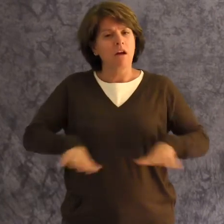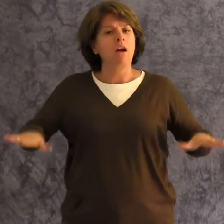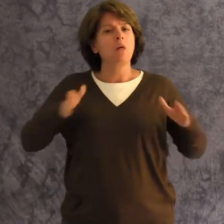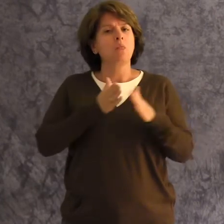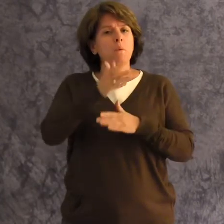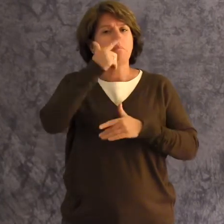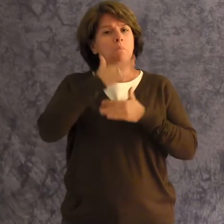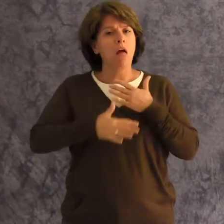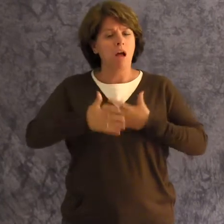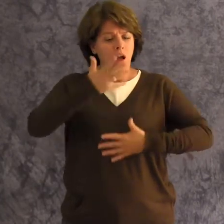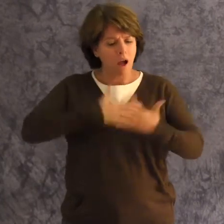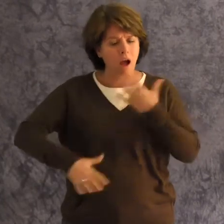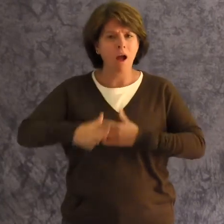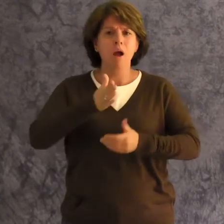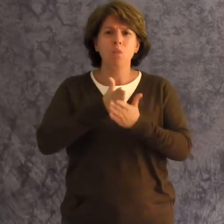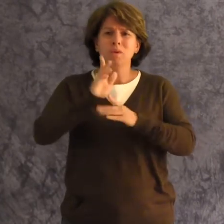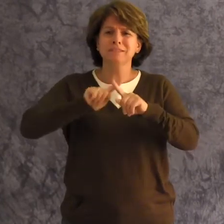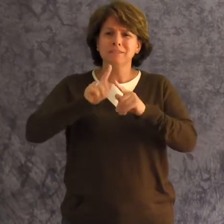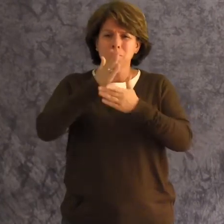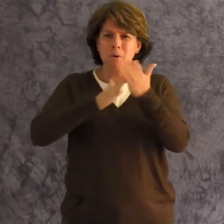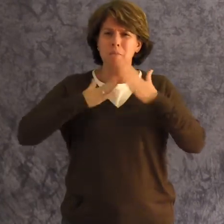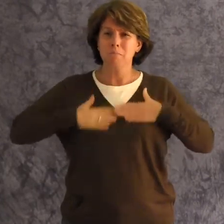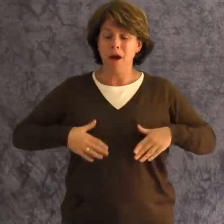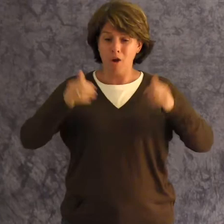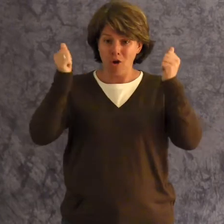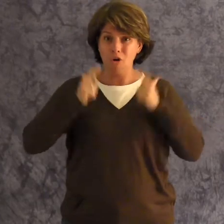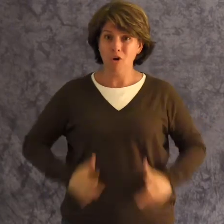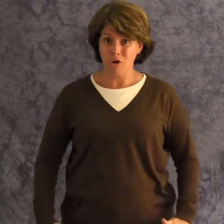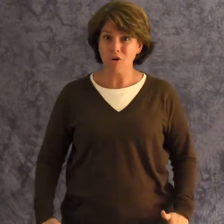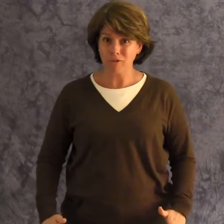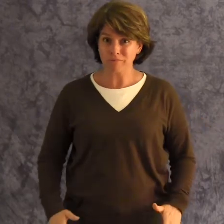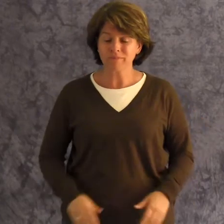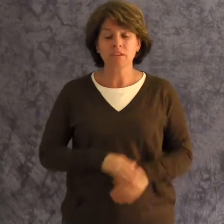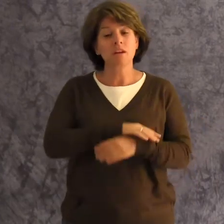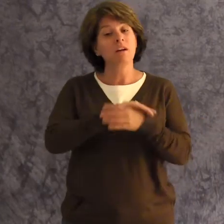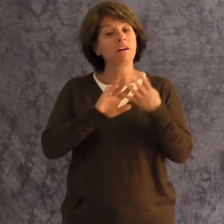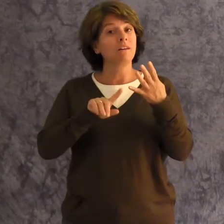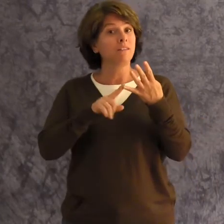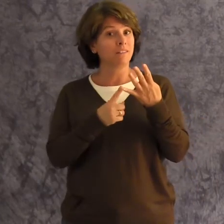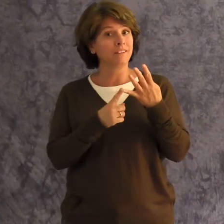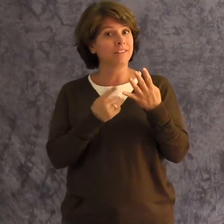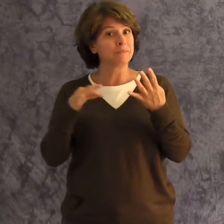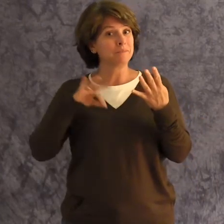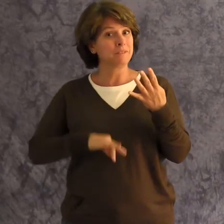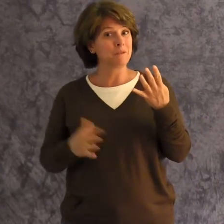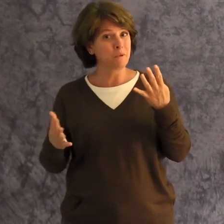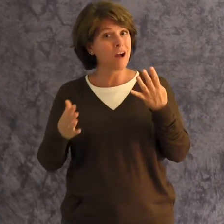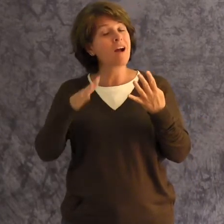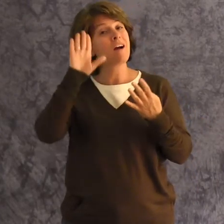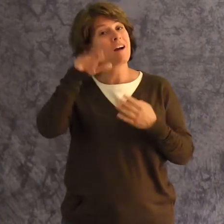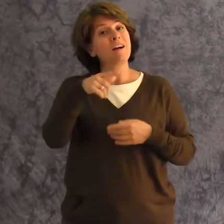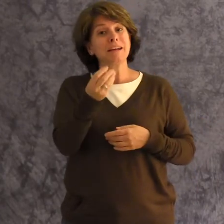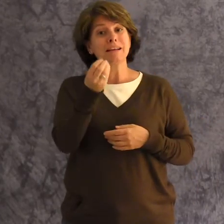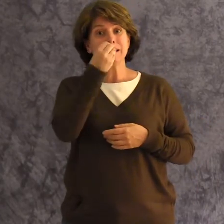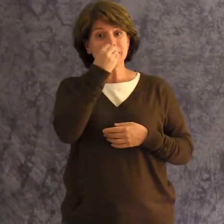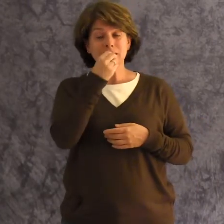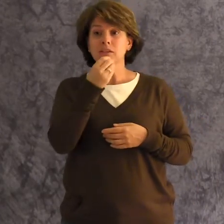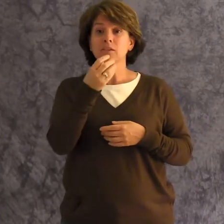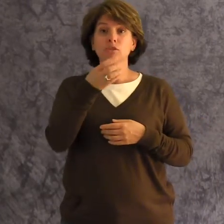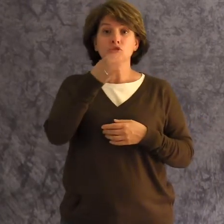but not least, not everything that you eat is digestible and or absorbable. The digestive system also functions in allowing you to get